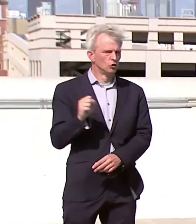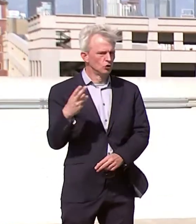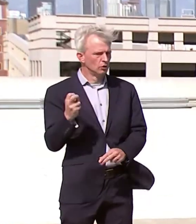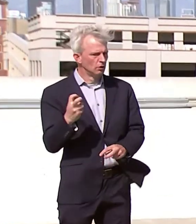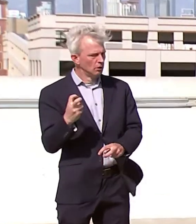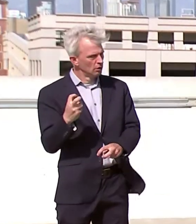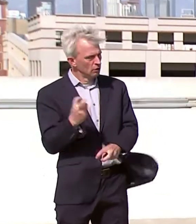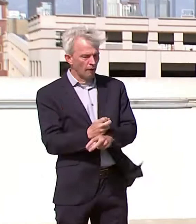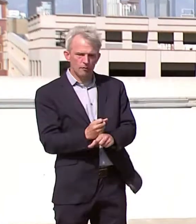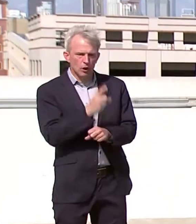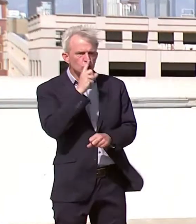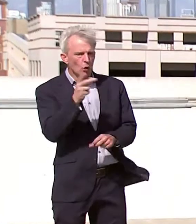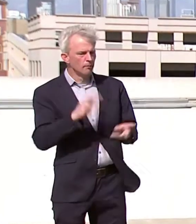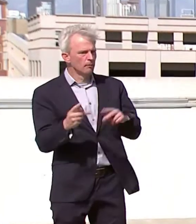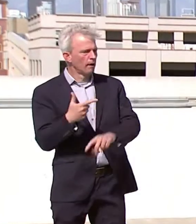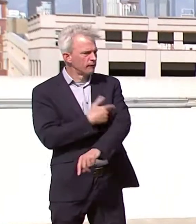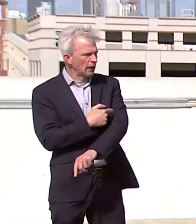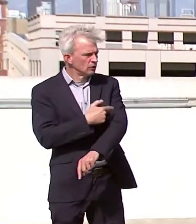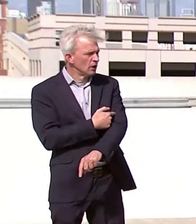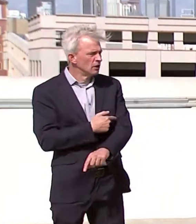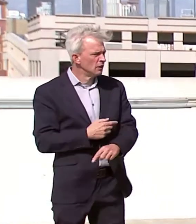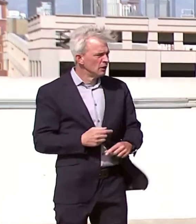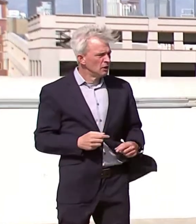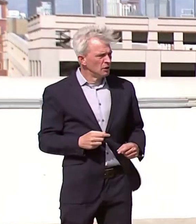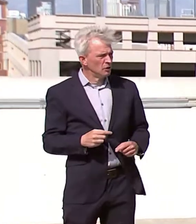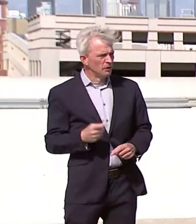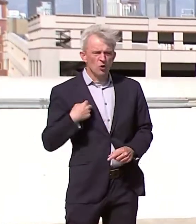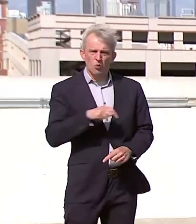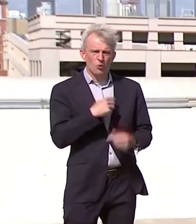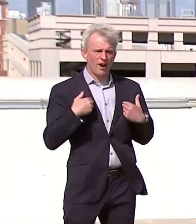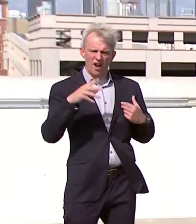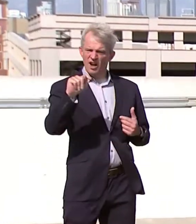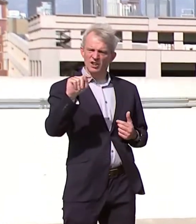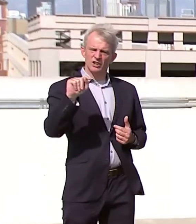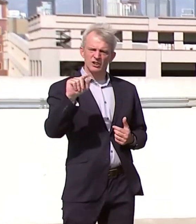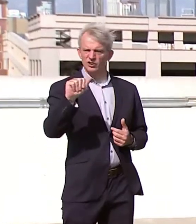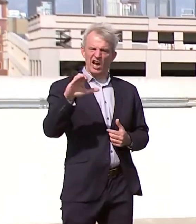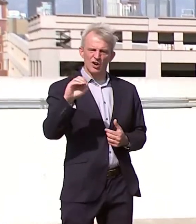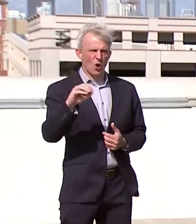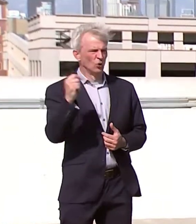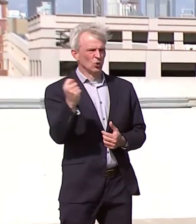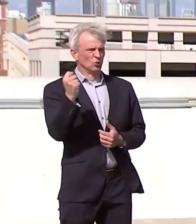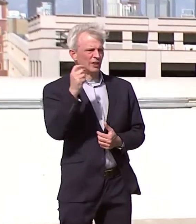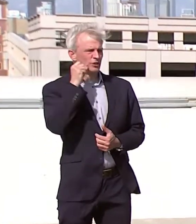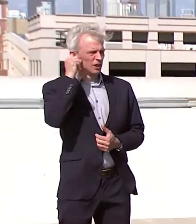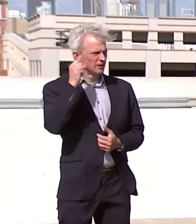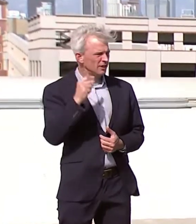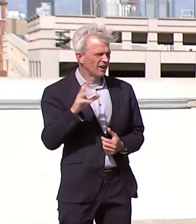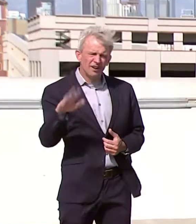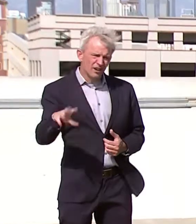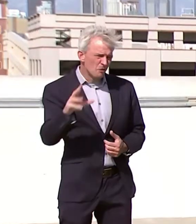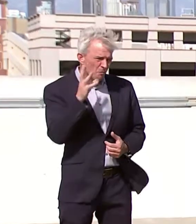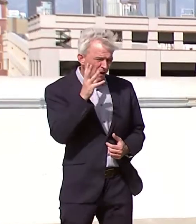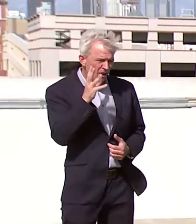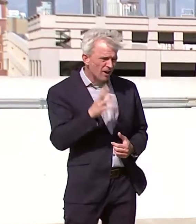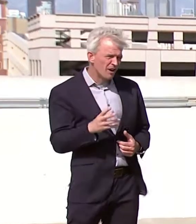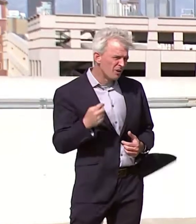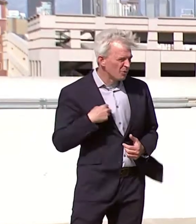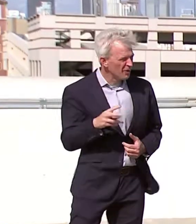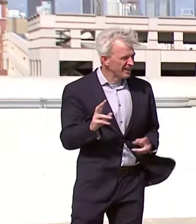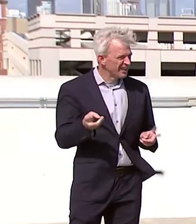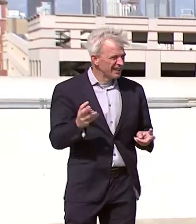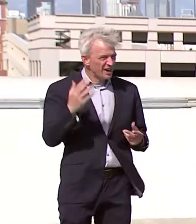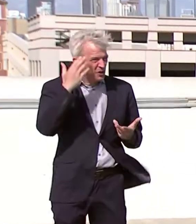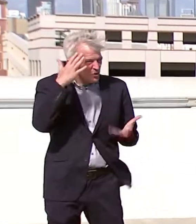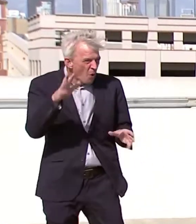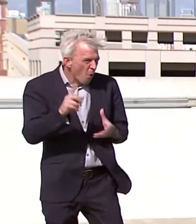getting people vaccinated. We had Taco Tuesday yesterday. And I said, Ma, you know, we kind of don't know